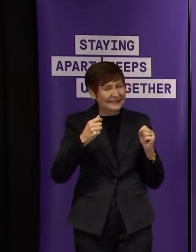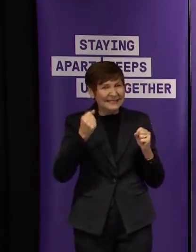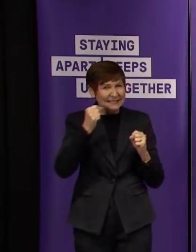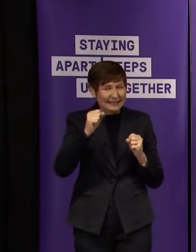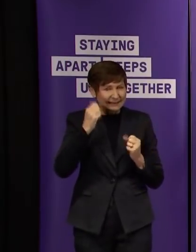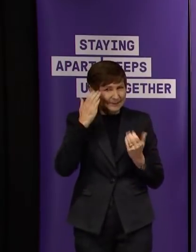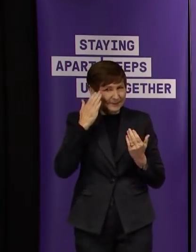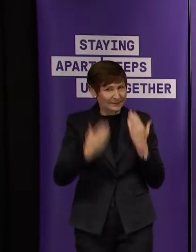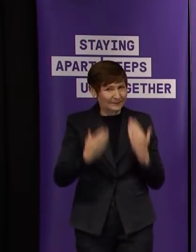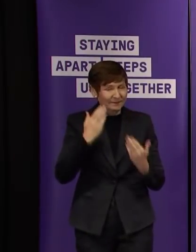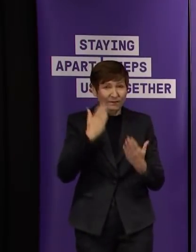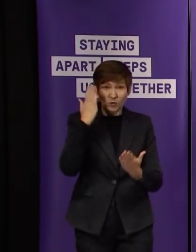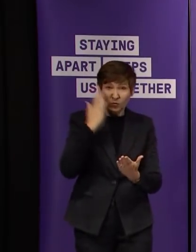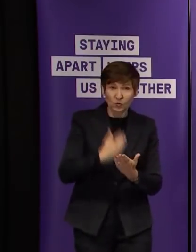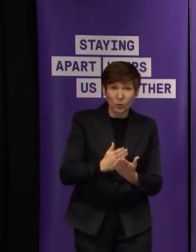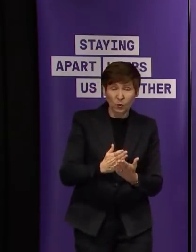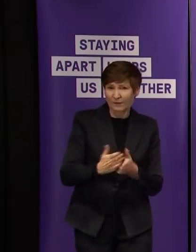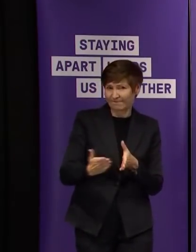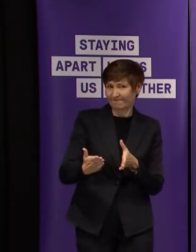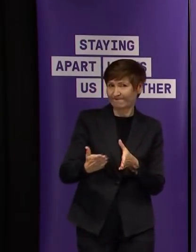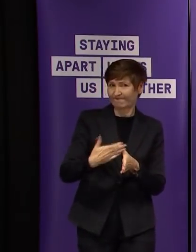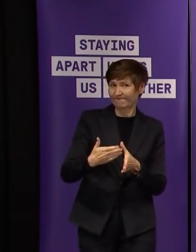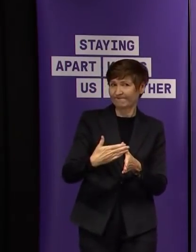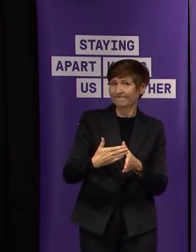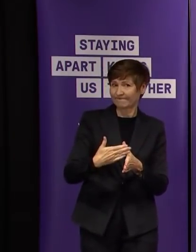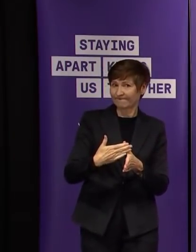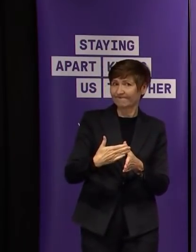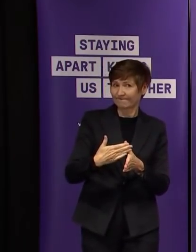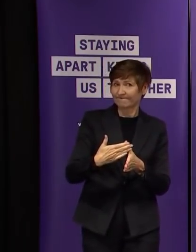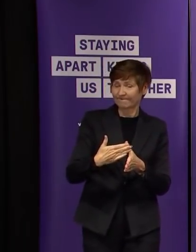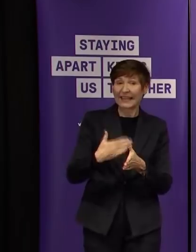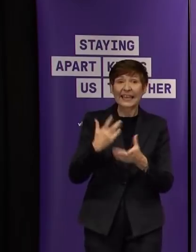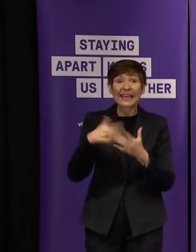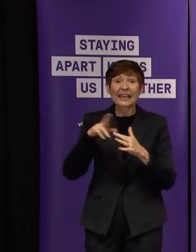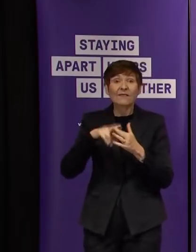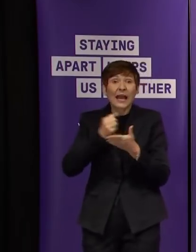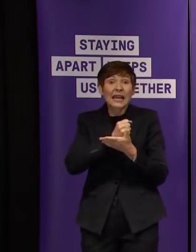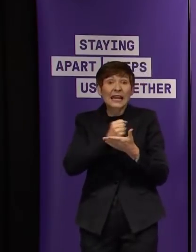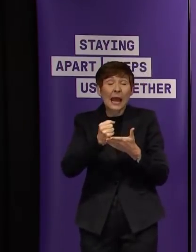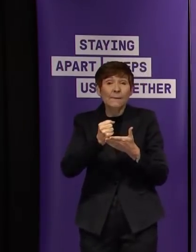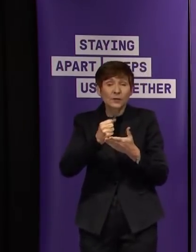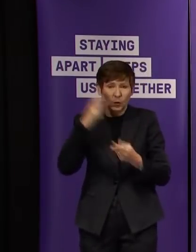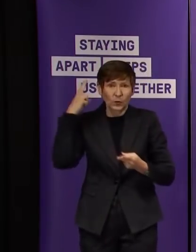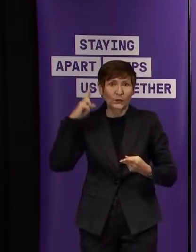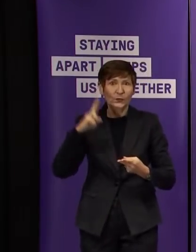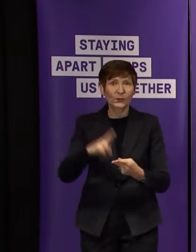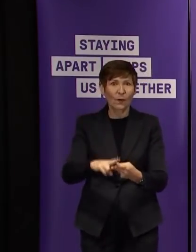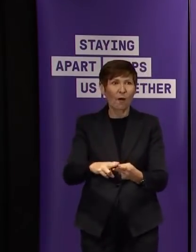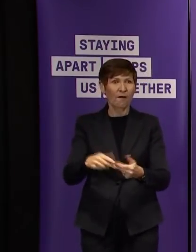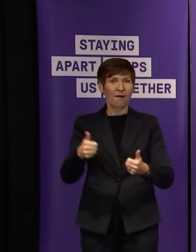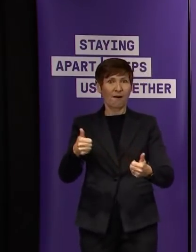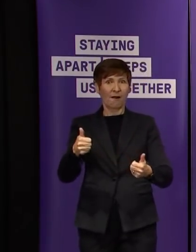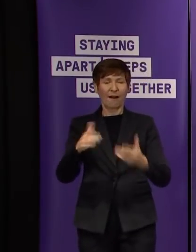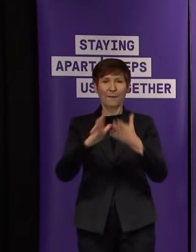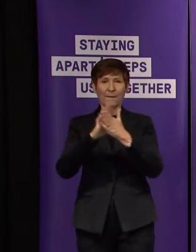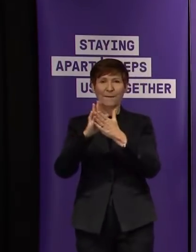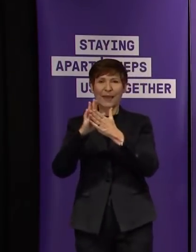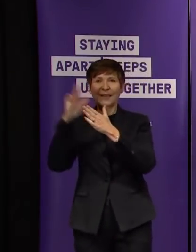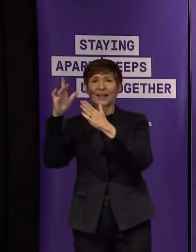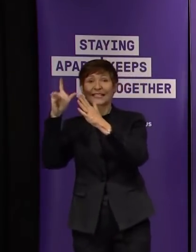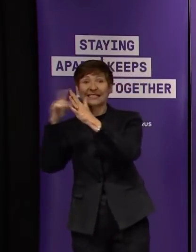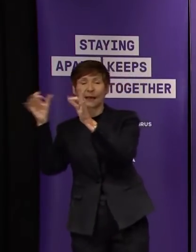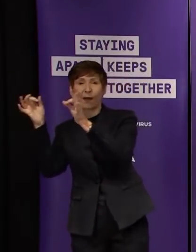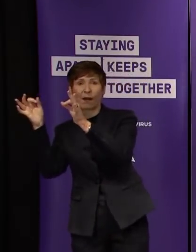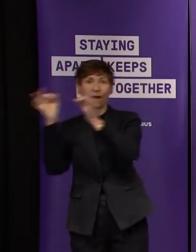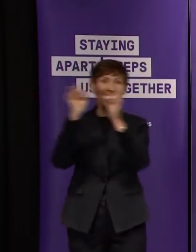not necessarily going to be the later date if we can do better than that. Is there any possibility of suburban specific lockdown still, or is